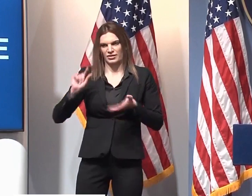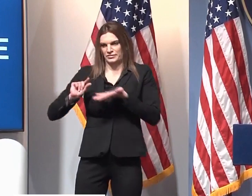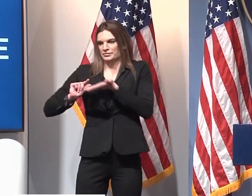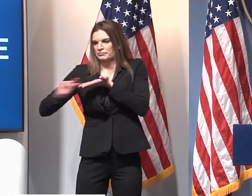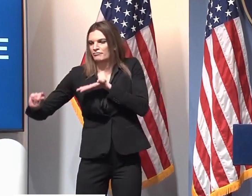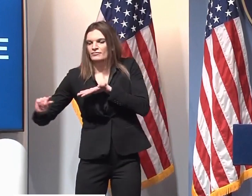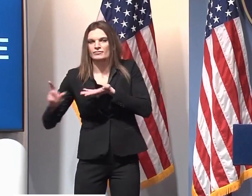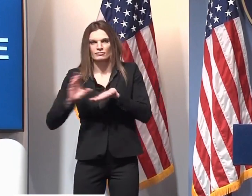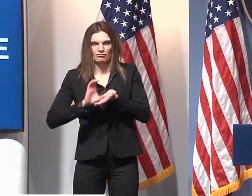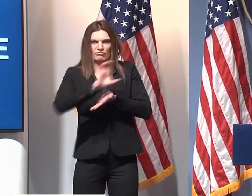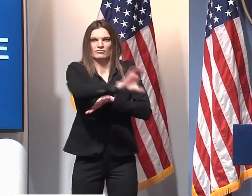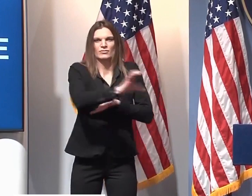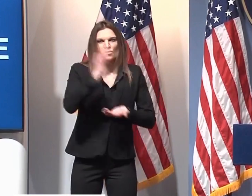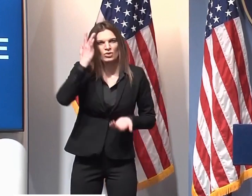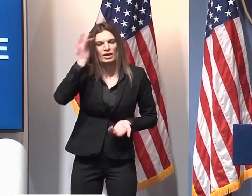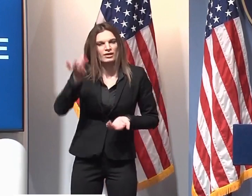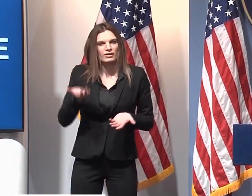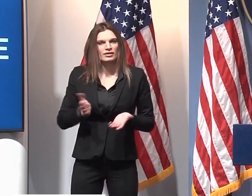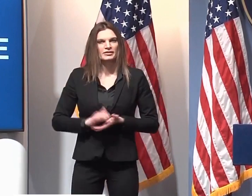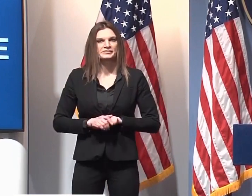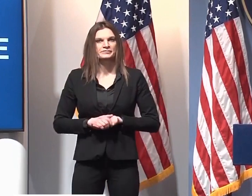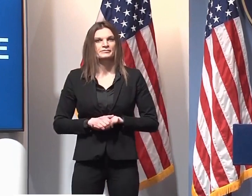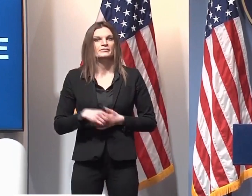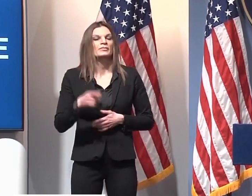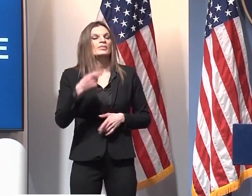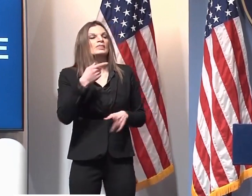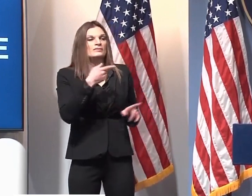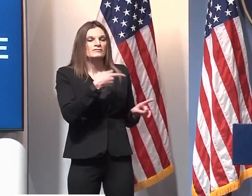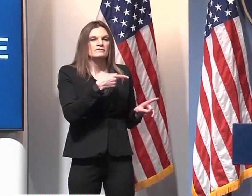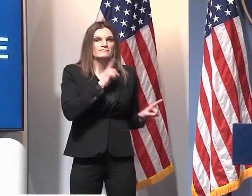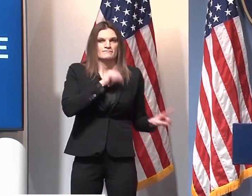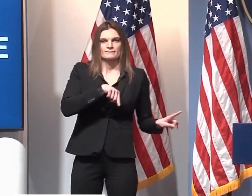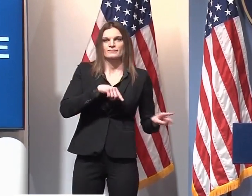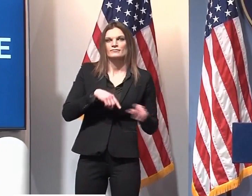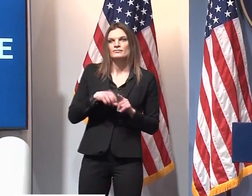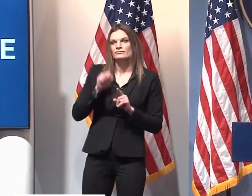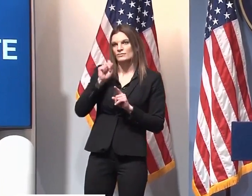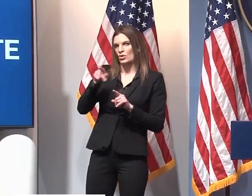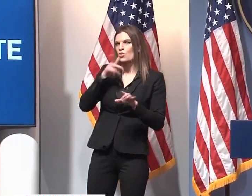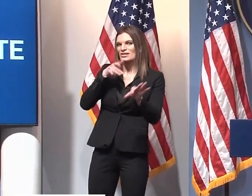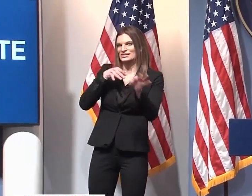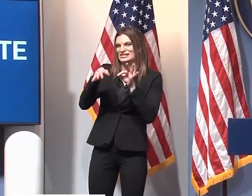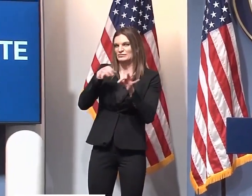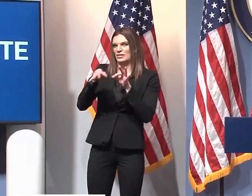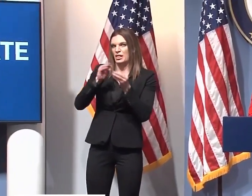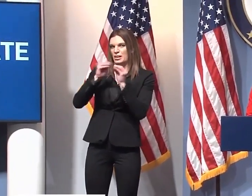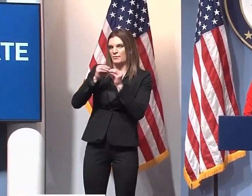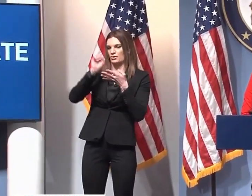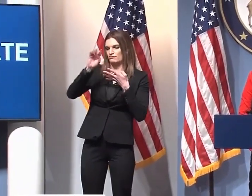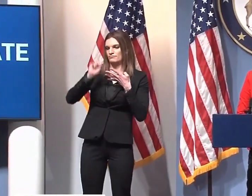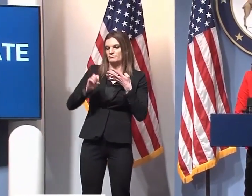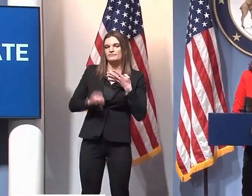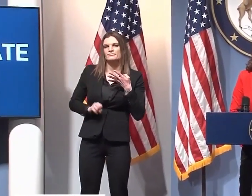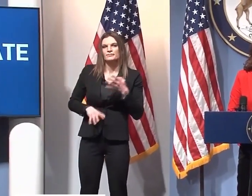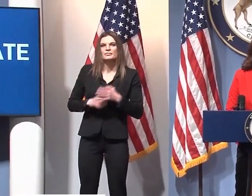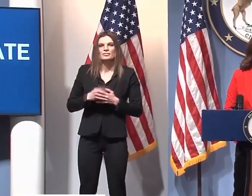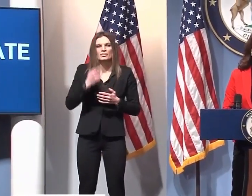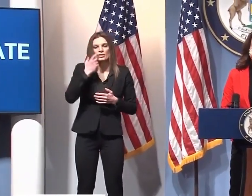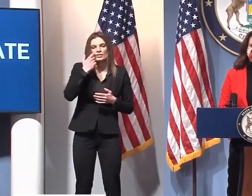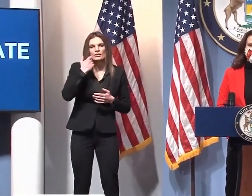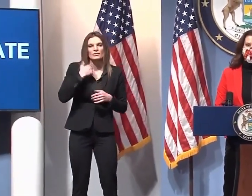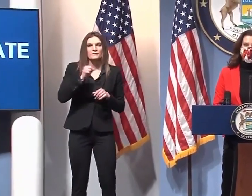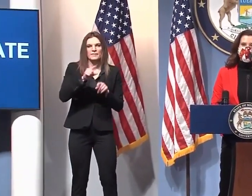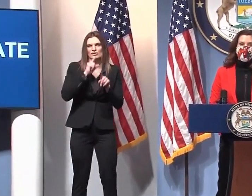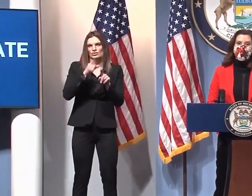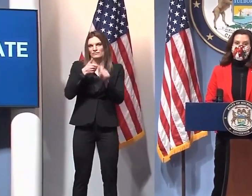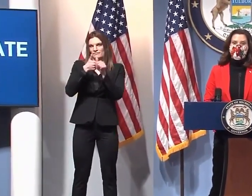What is happening there? Okay, so I'm going to have Dr. J walk you through what the numbers are so that we can have a conversation based